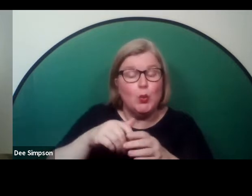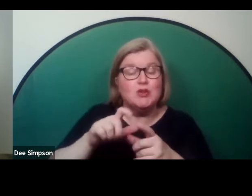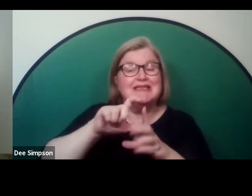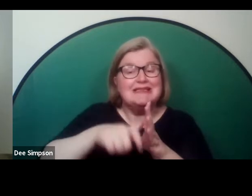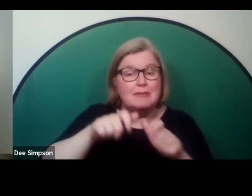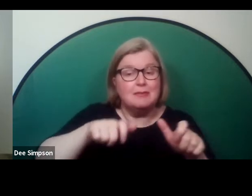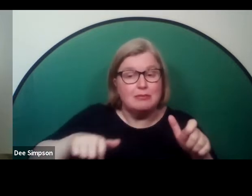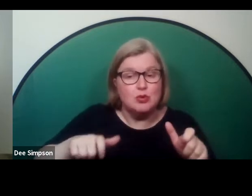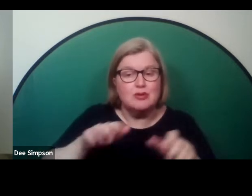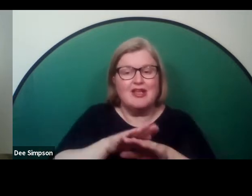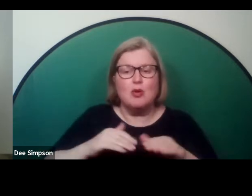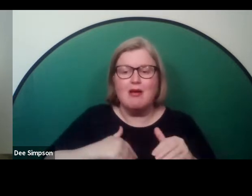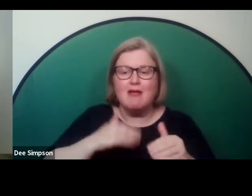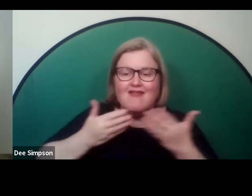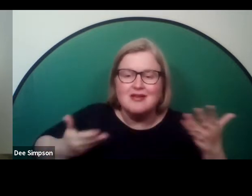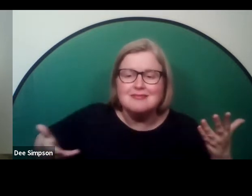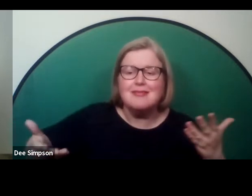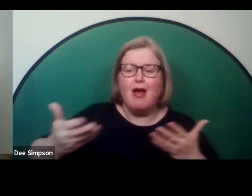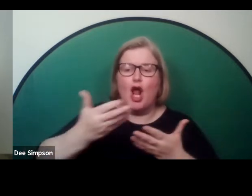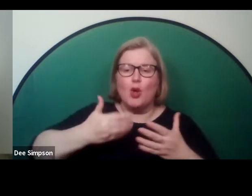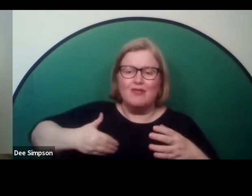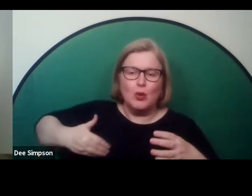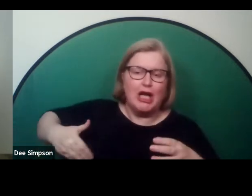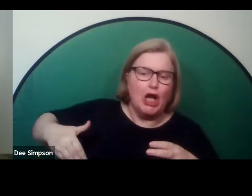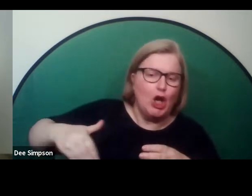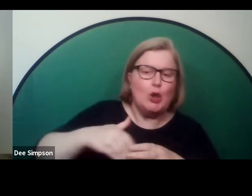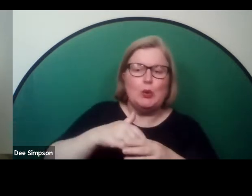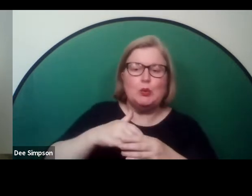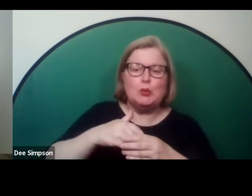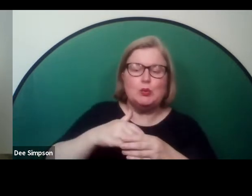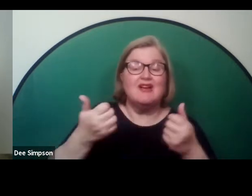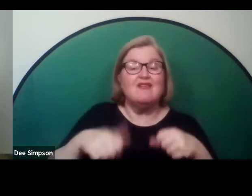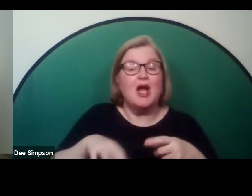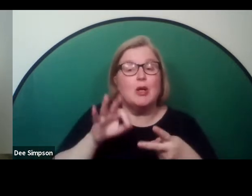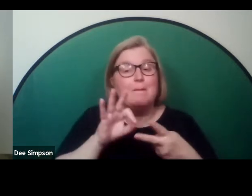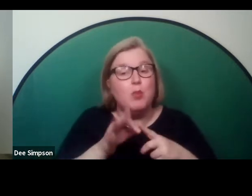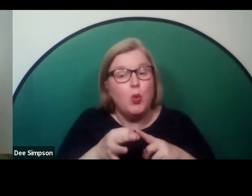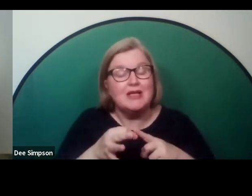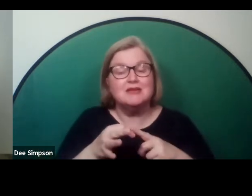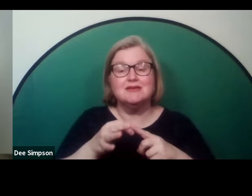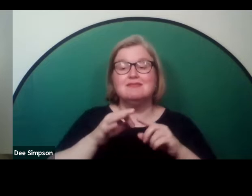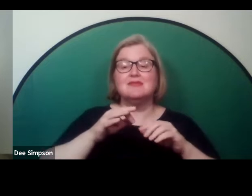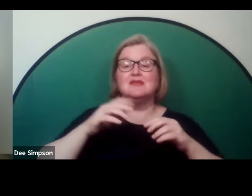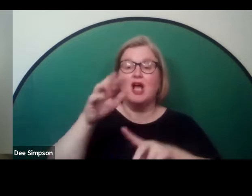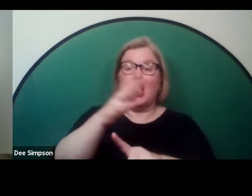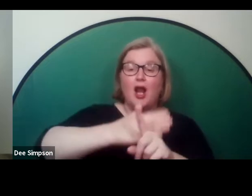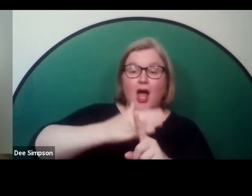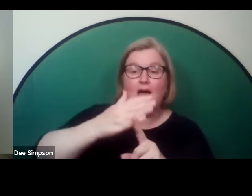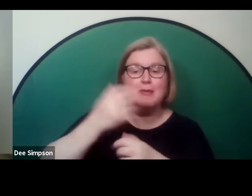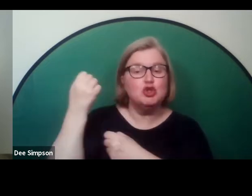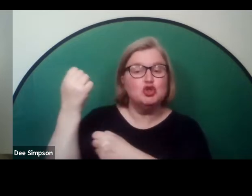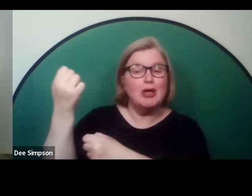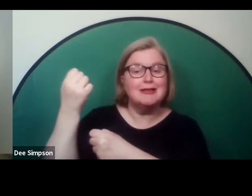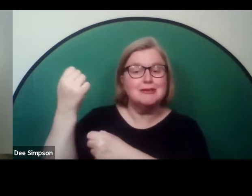and discussion around how they can be inclusive. And the final point is around the climate justice processes. A lot of the movements,